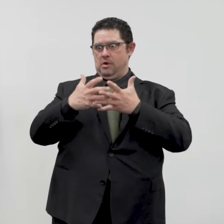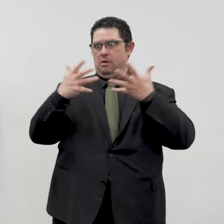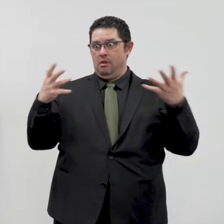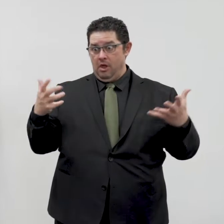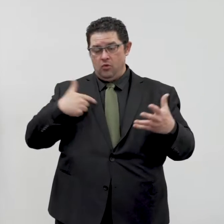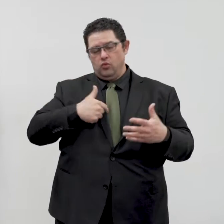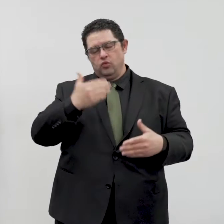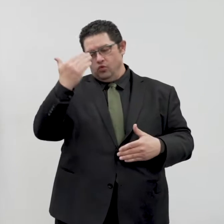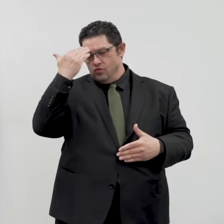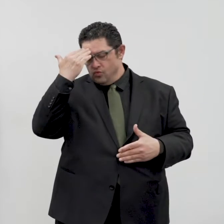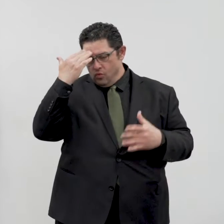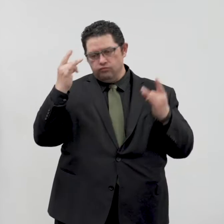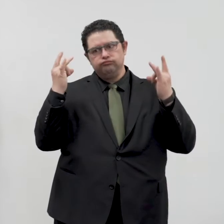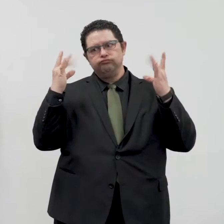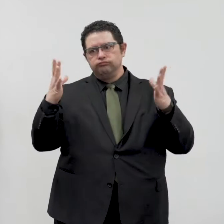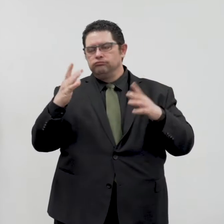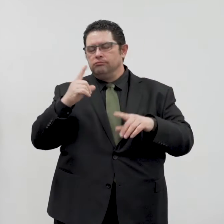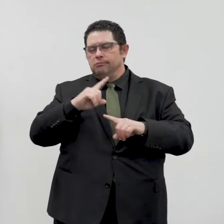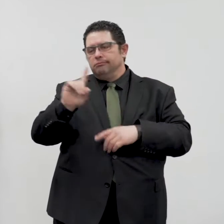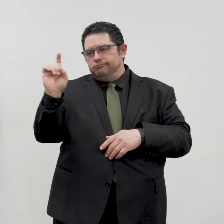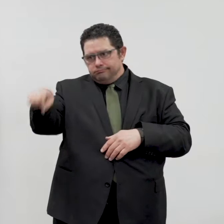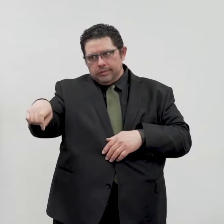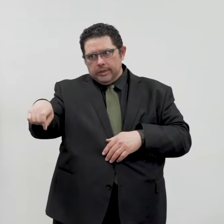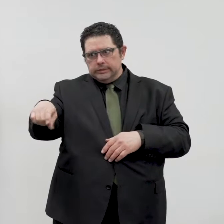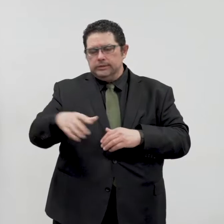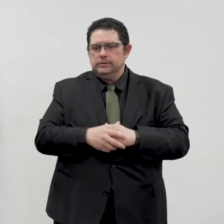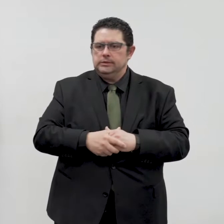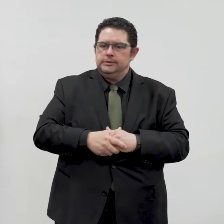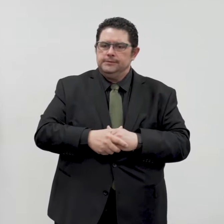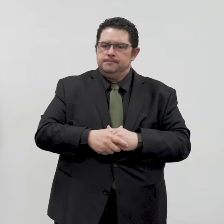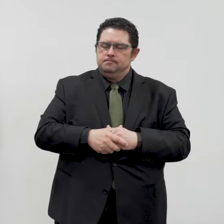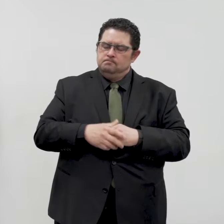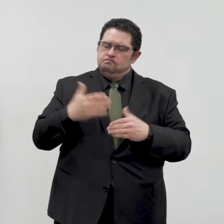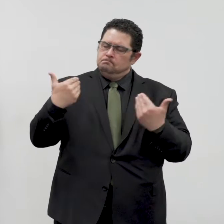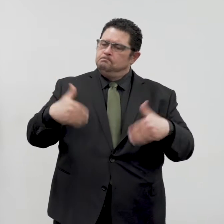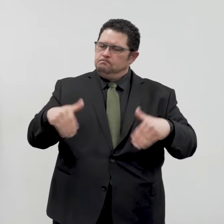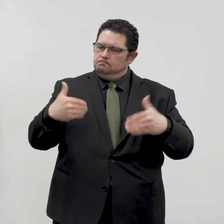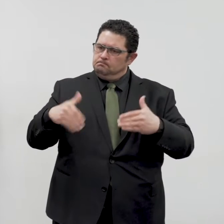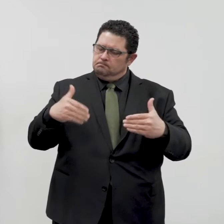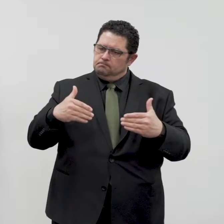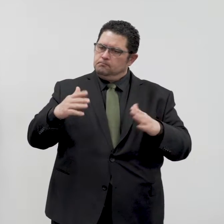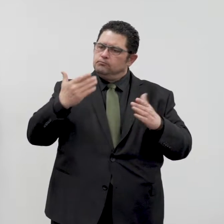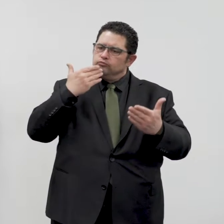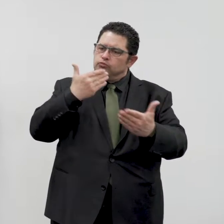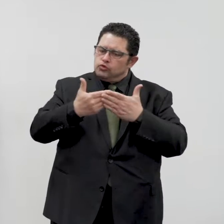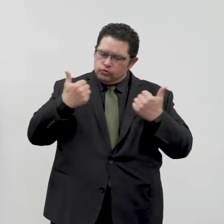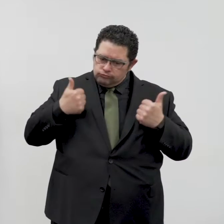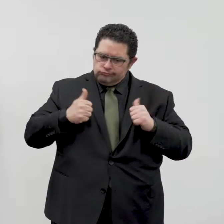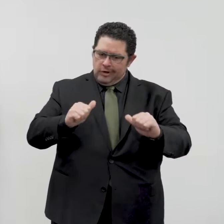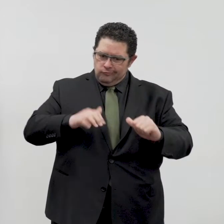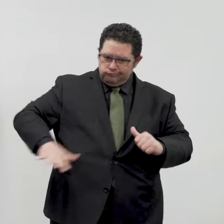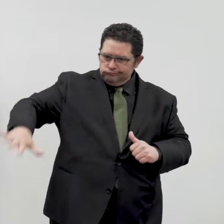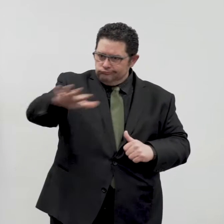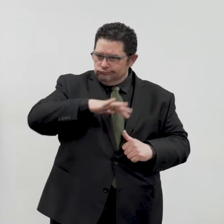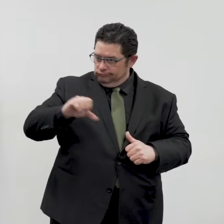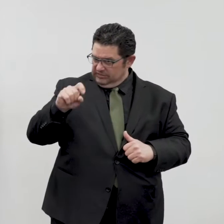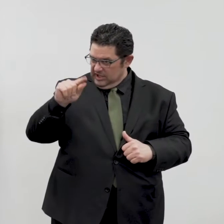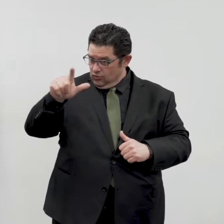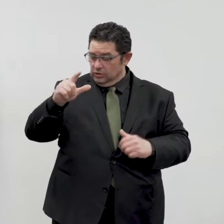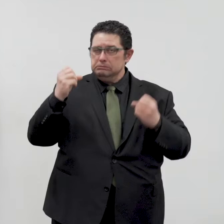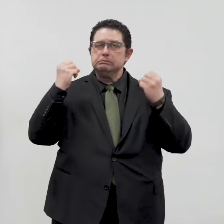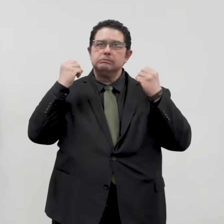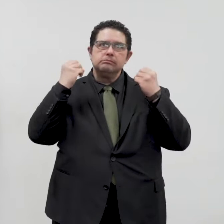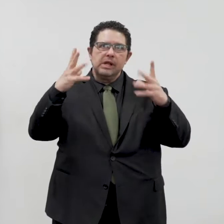it. This has certainly been a heroic effort across our community. We have many, many heroes in